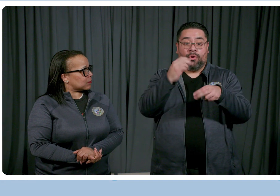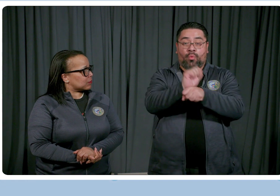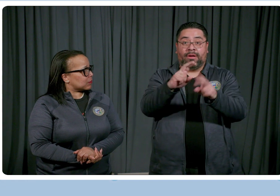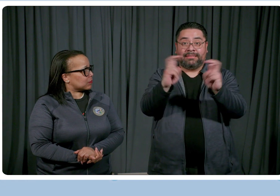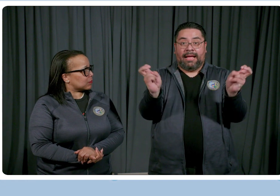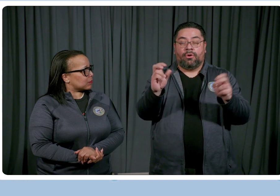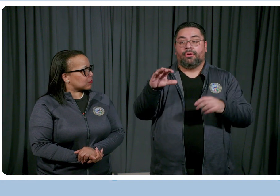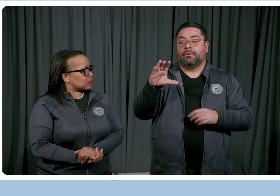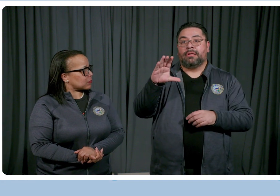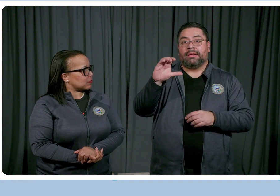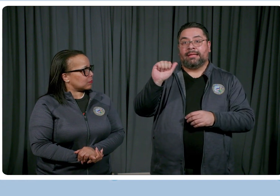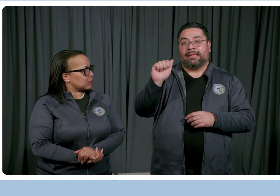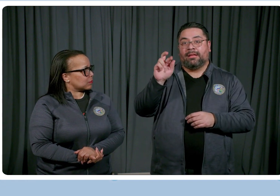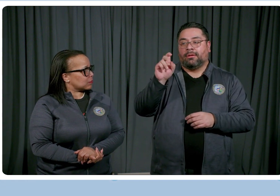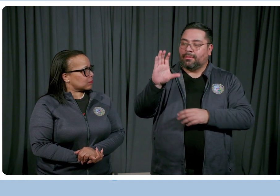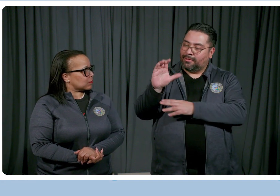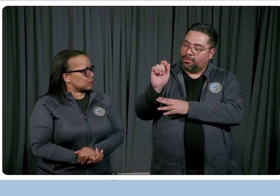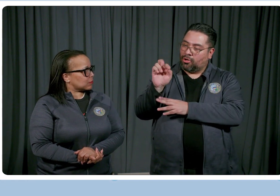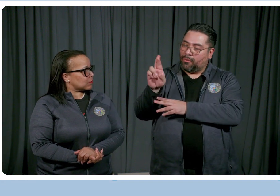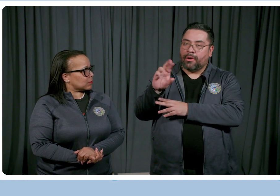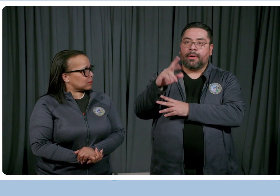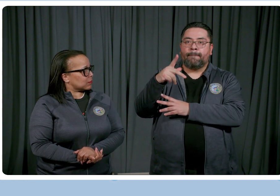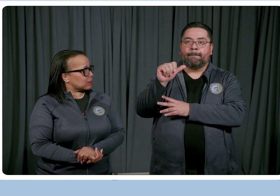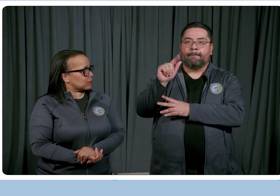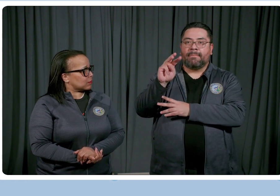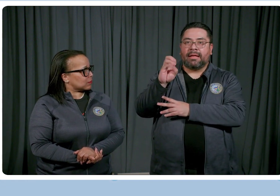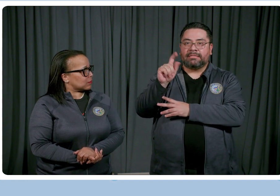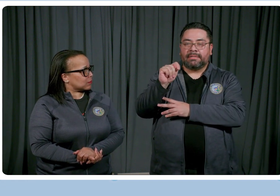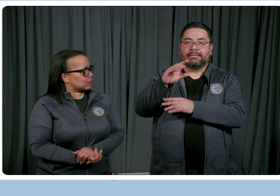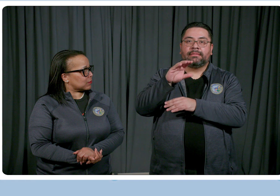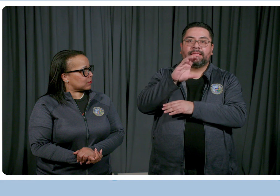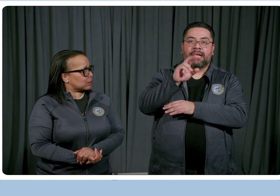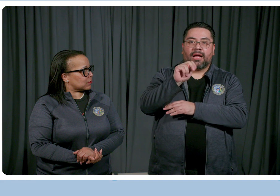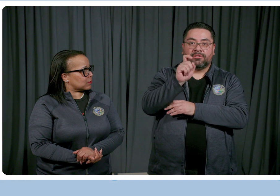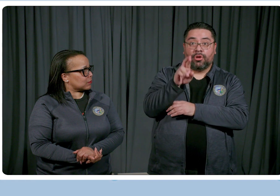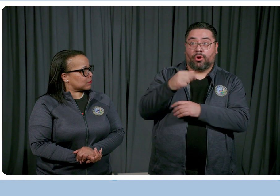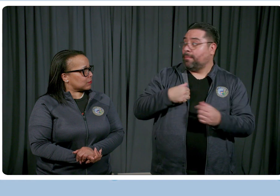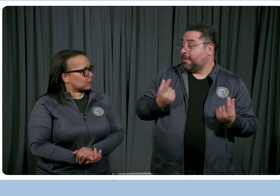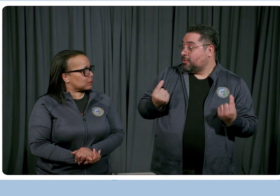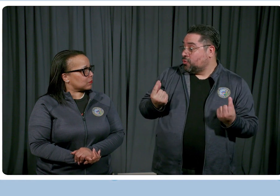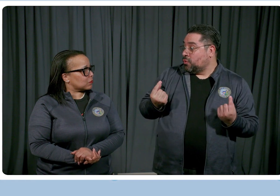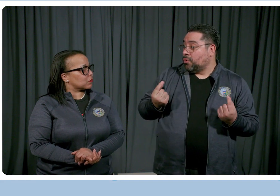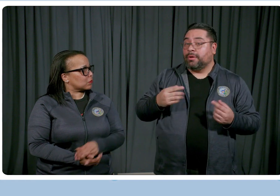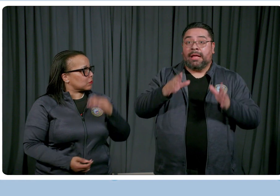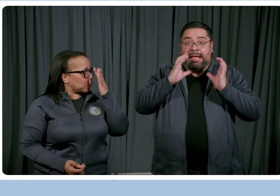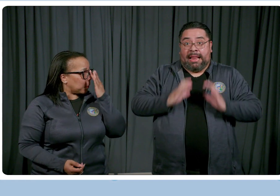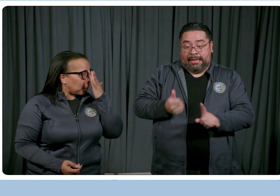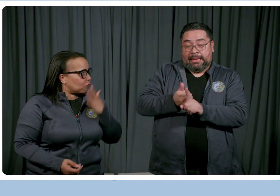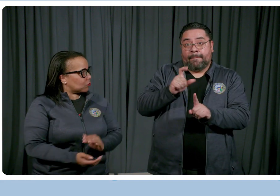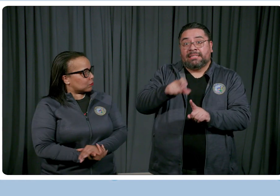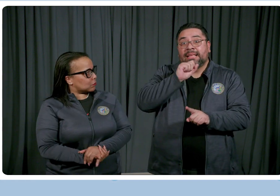is Career Placement Counselor. What I do is I help clients as long as they are